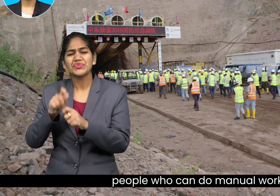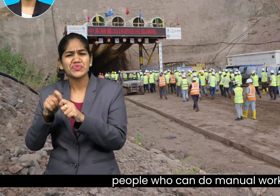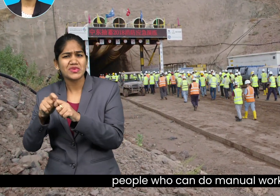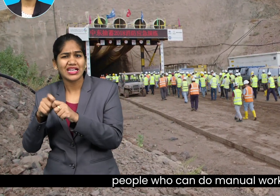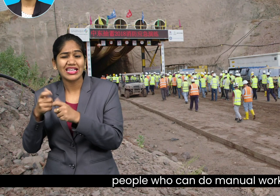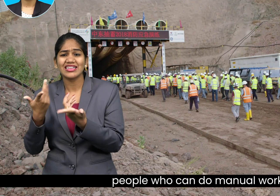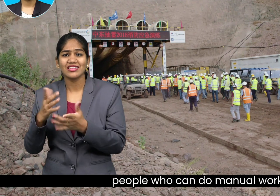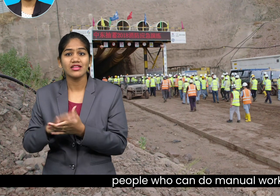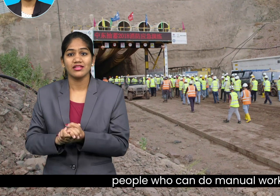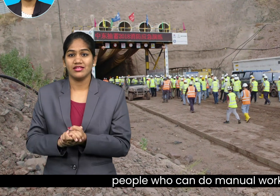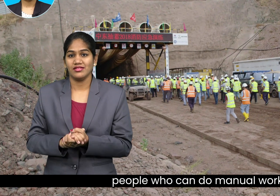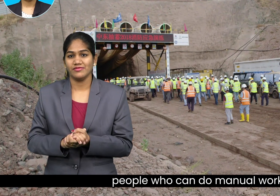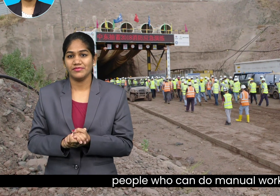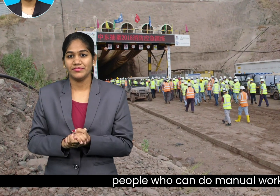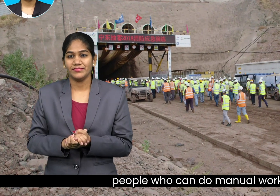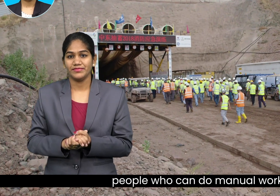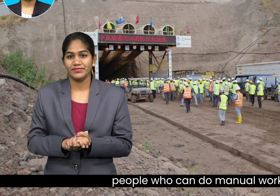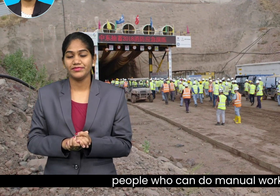work